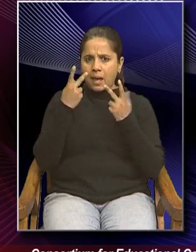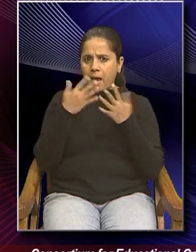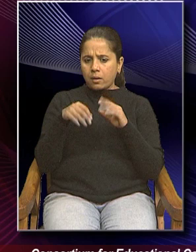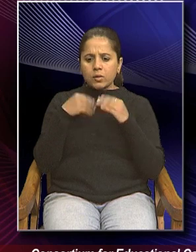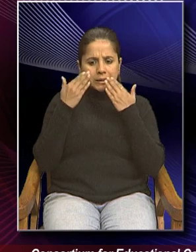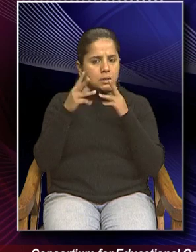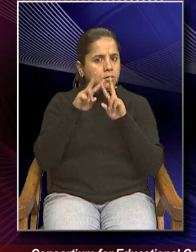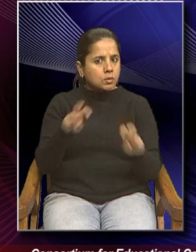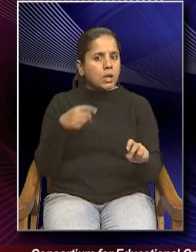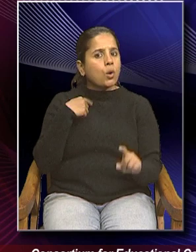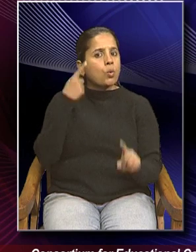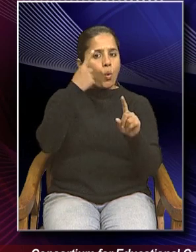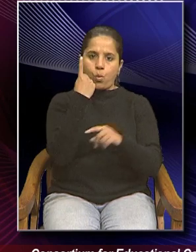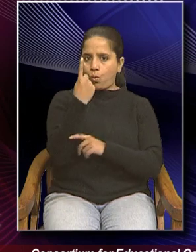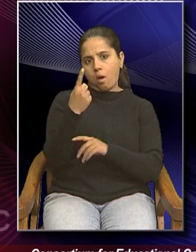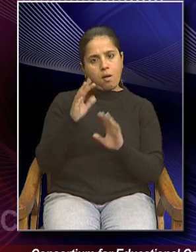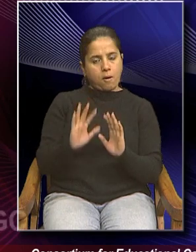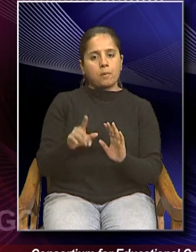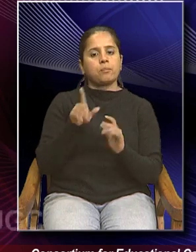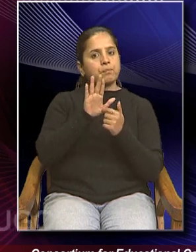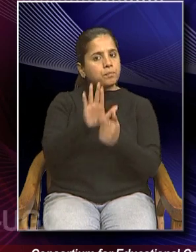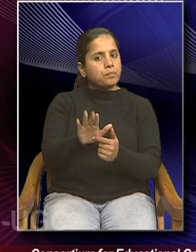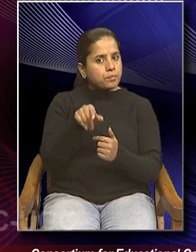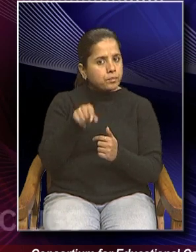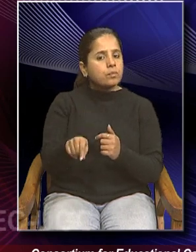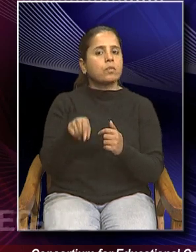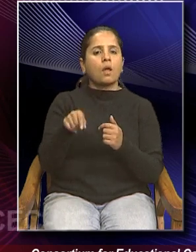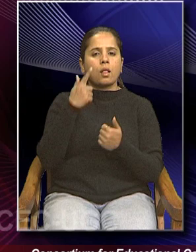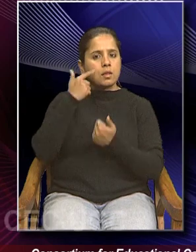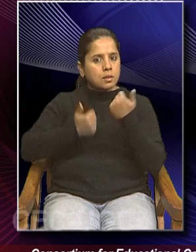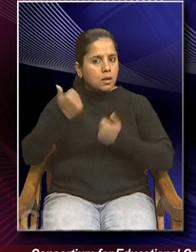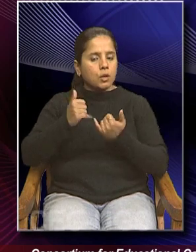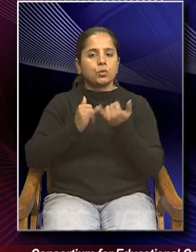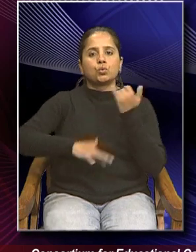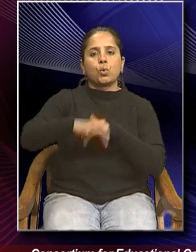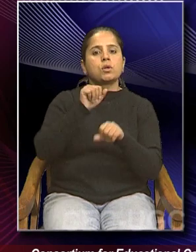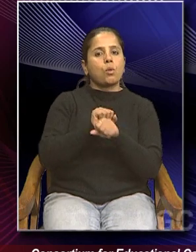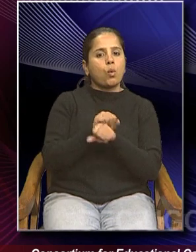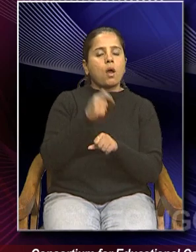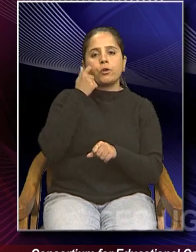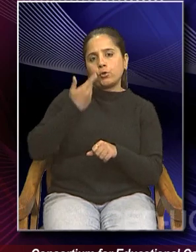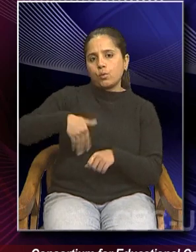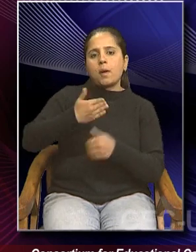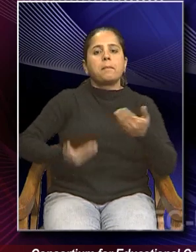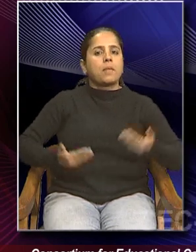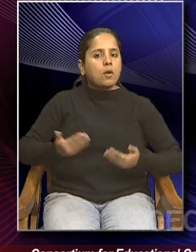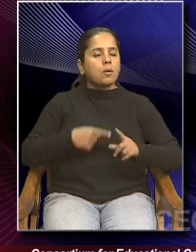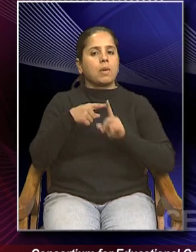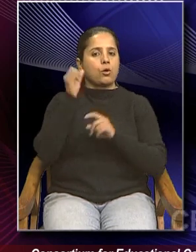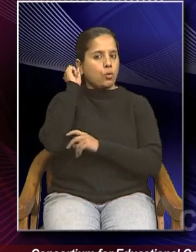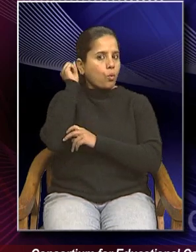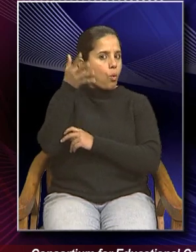study, the goal is one, to highlight or to examine the social world and human behavior as well as